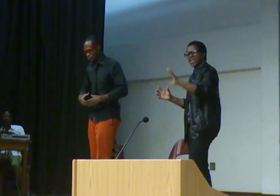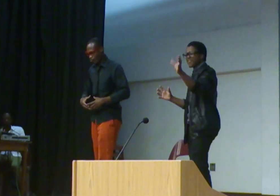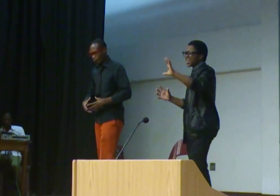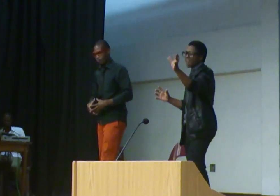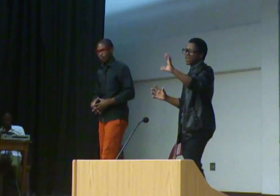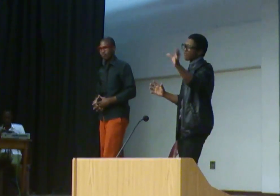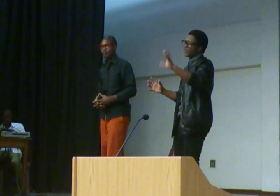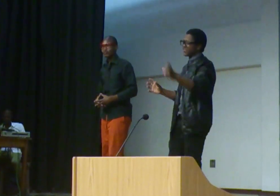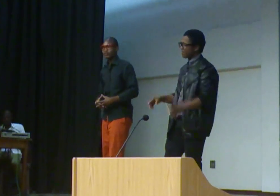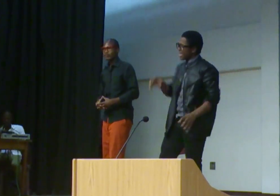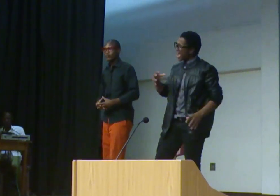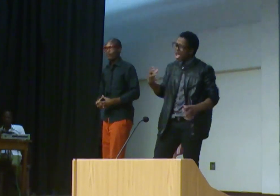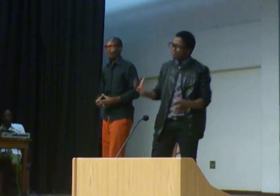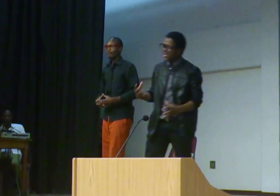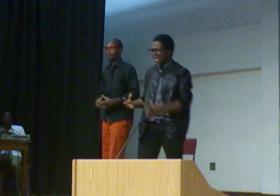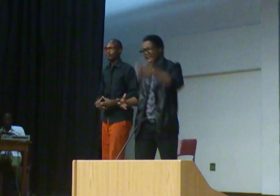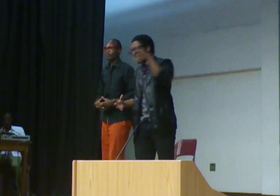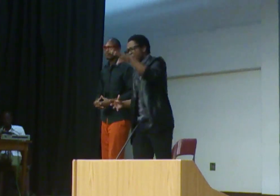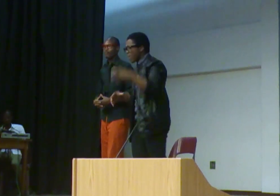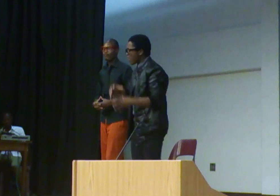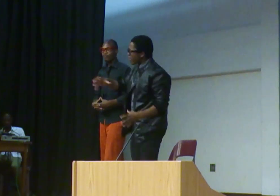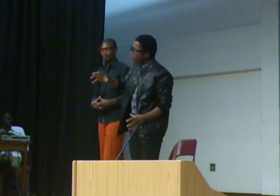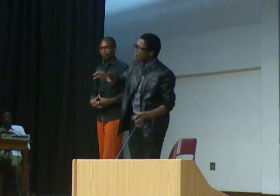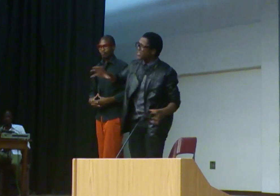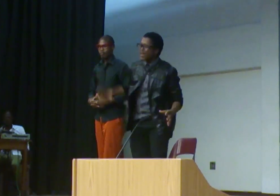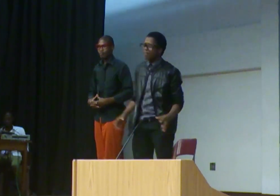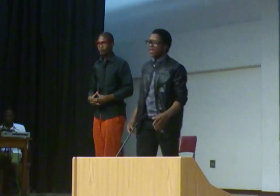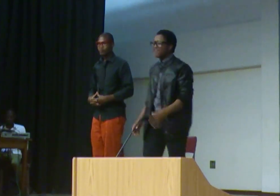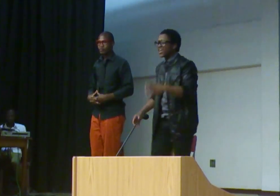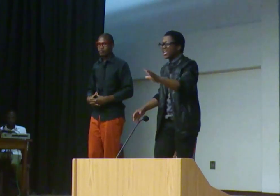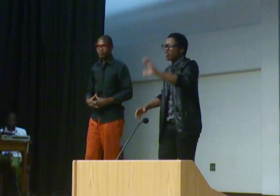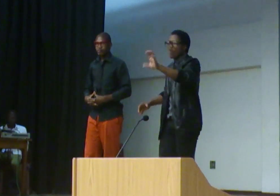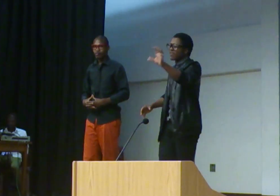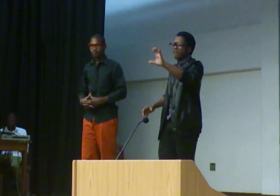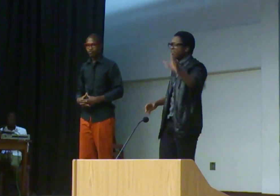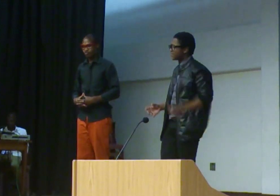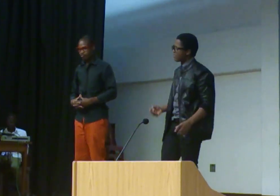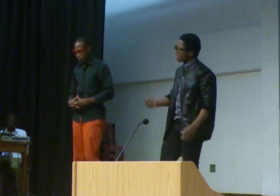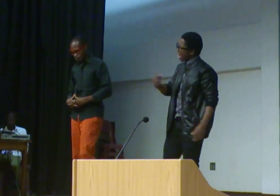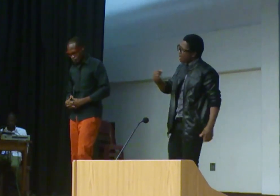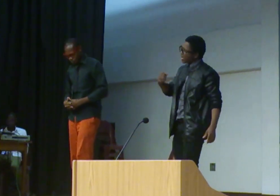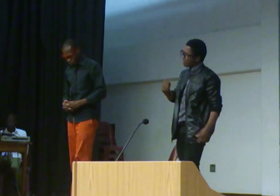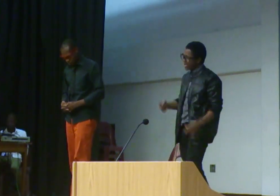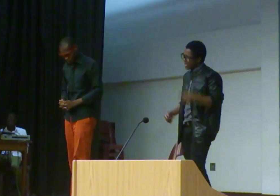Even life never feature. The hybrid. A vampire with meat. Even the king called never feature. I want to be